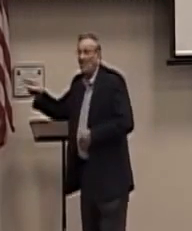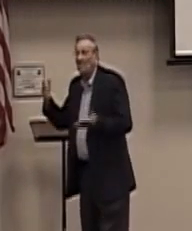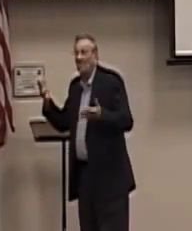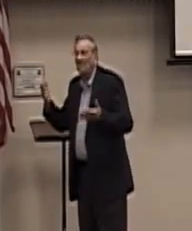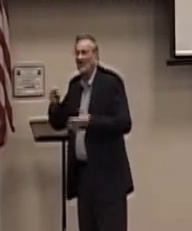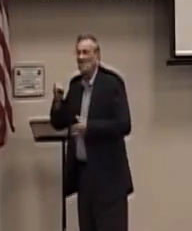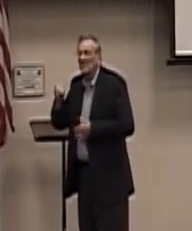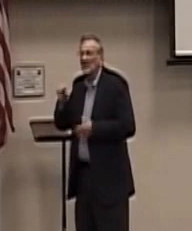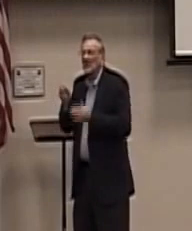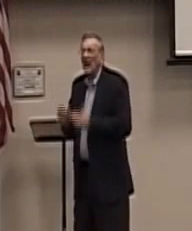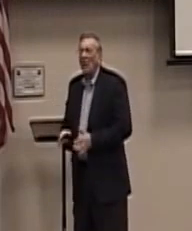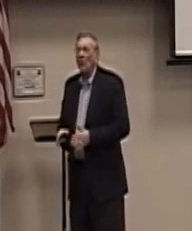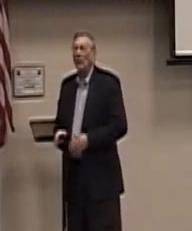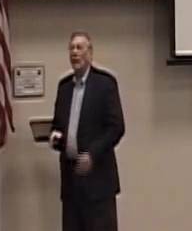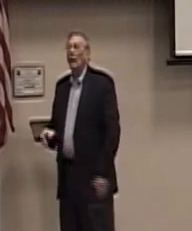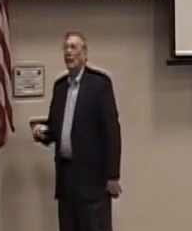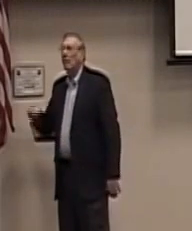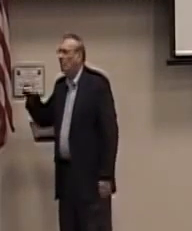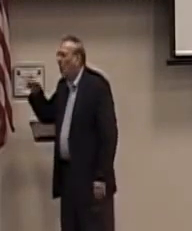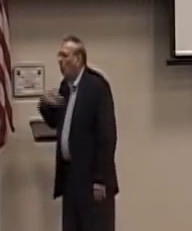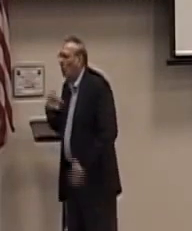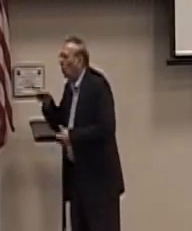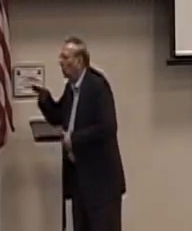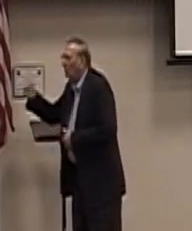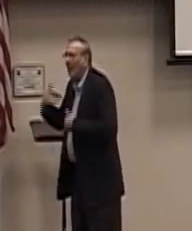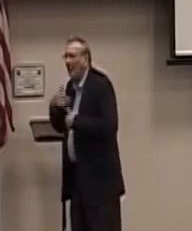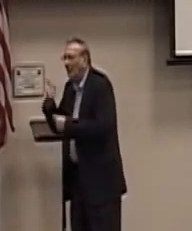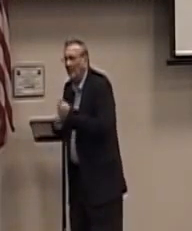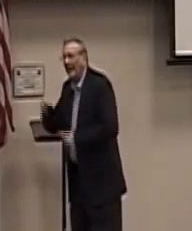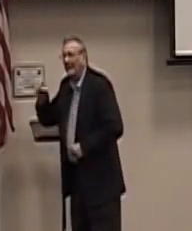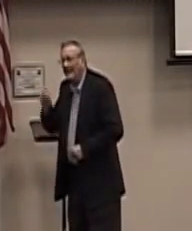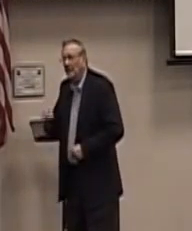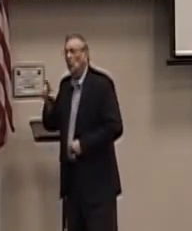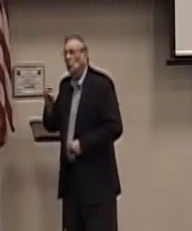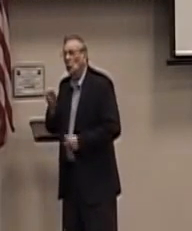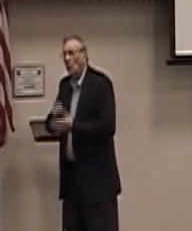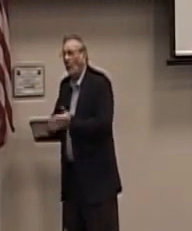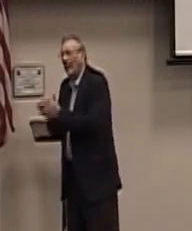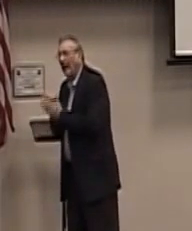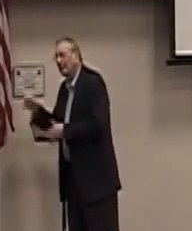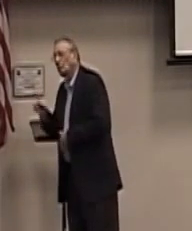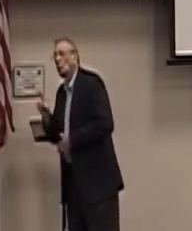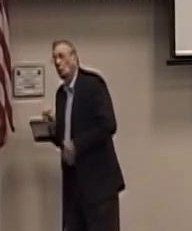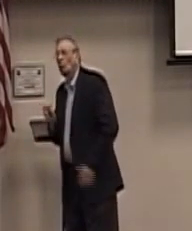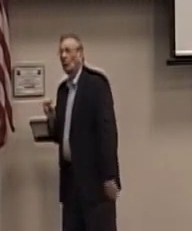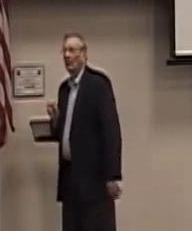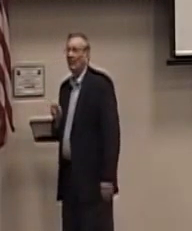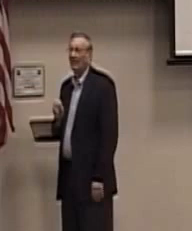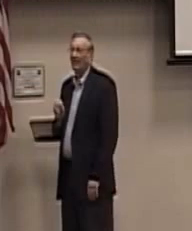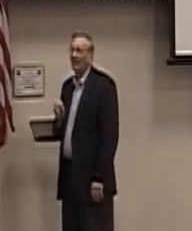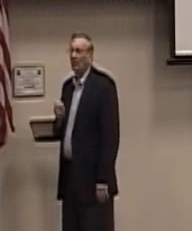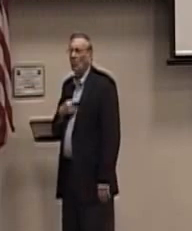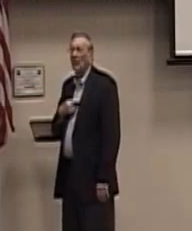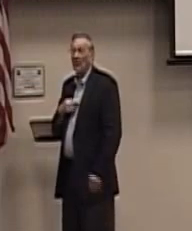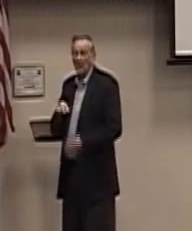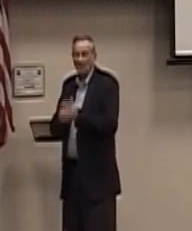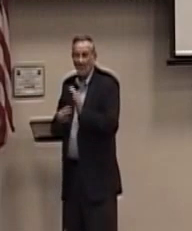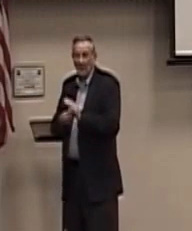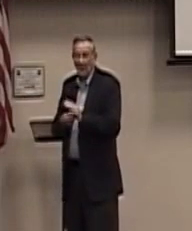make sure our missionaries have everything they need to do what we have asked them to do. We mean that